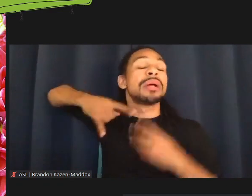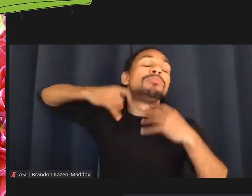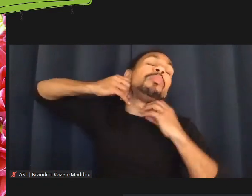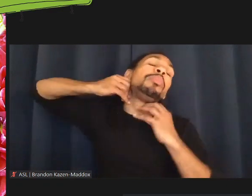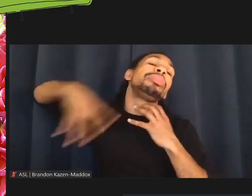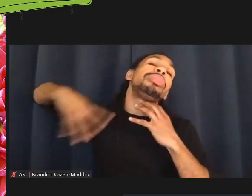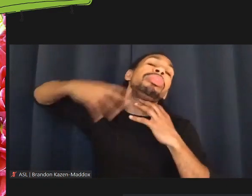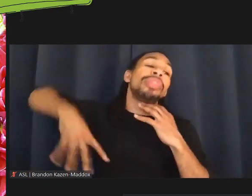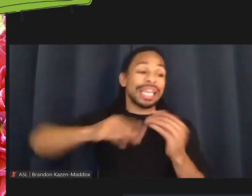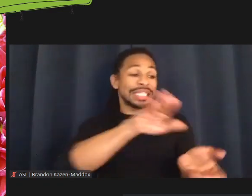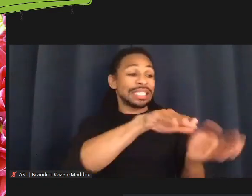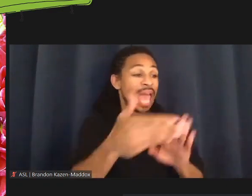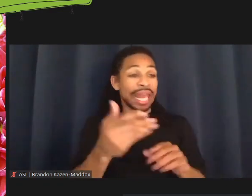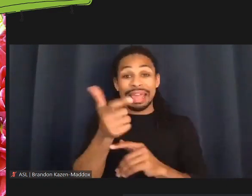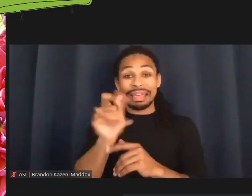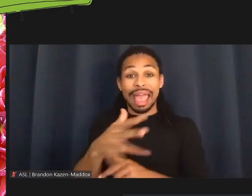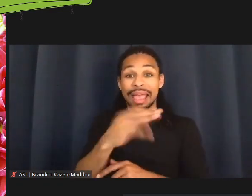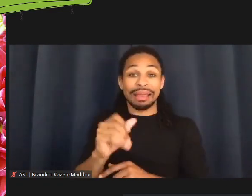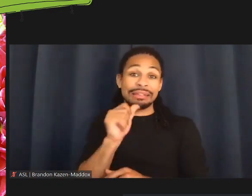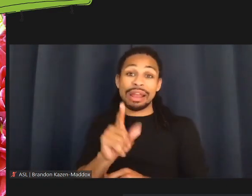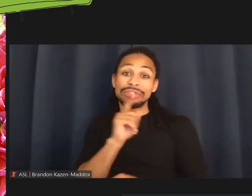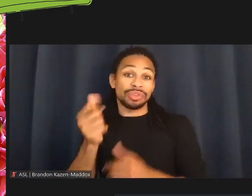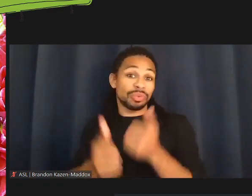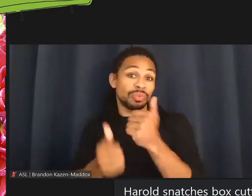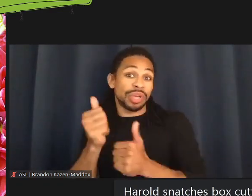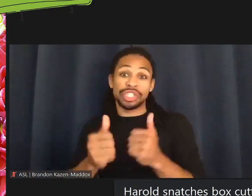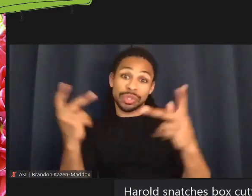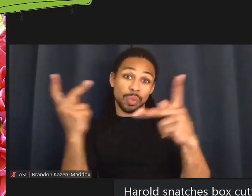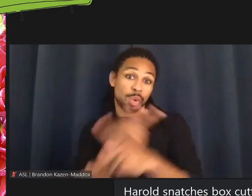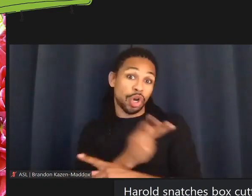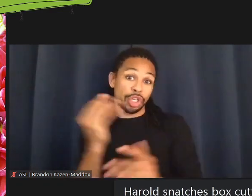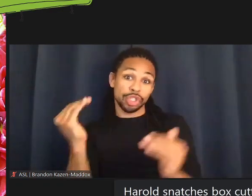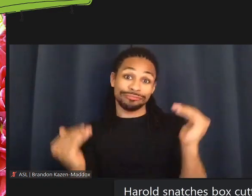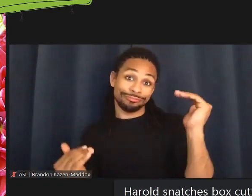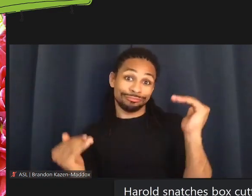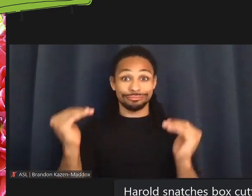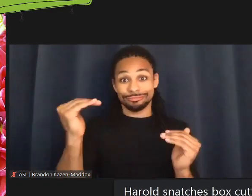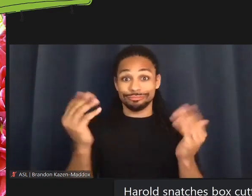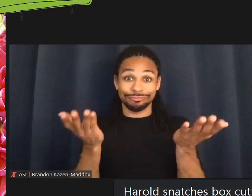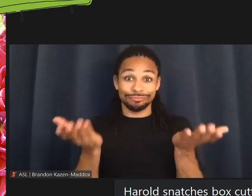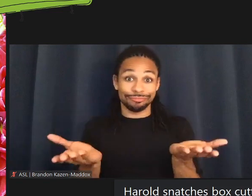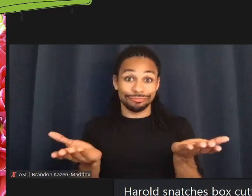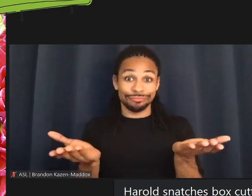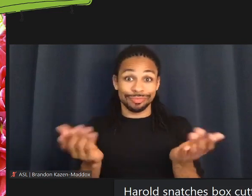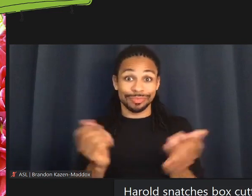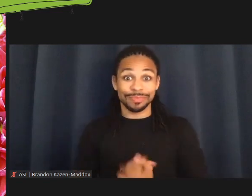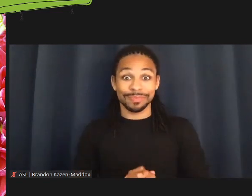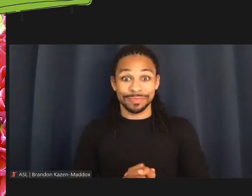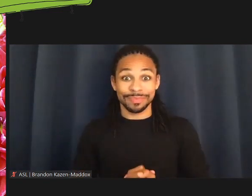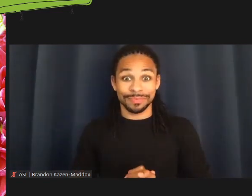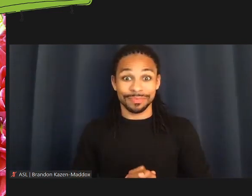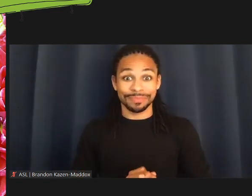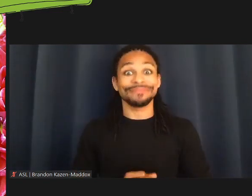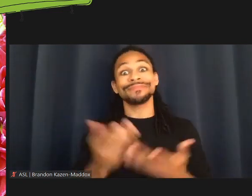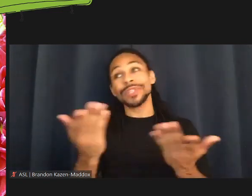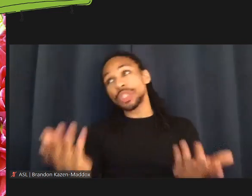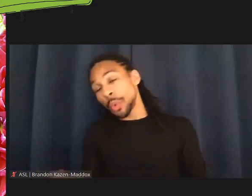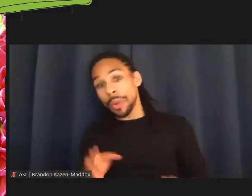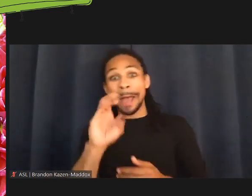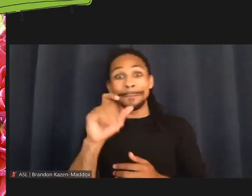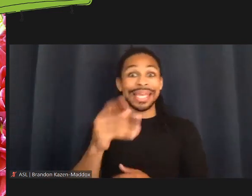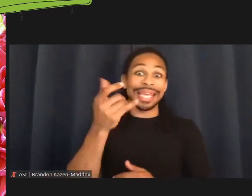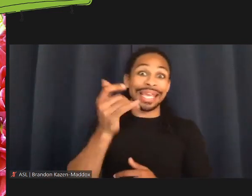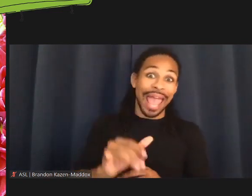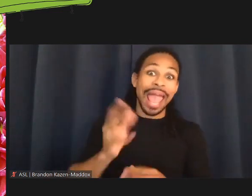and he's gay, and he's not sure which is worse. Okay, yeah, being gay, that was great back in